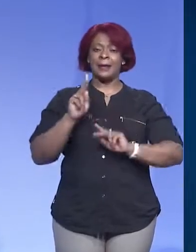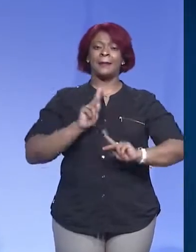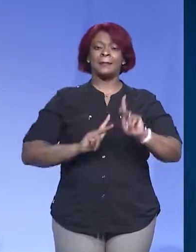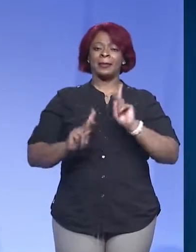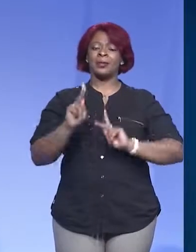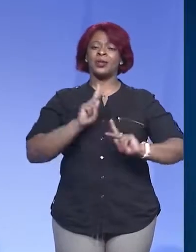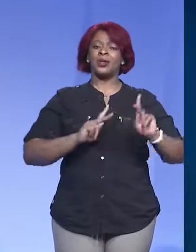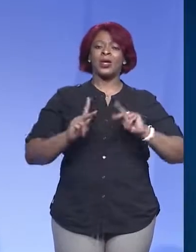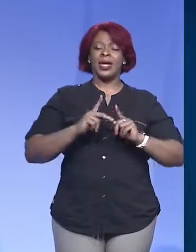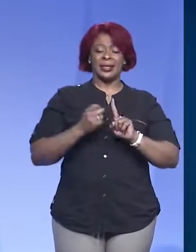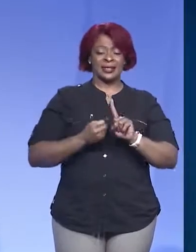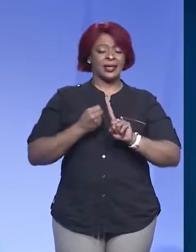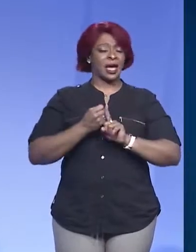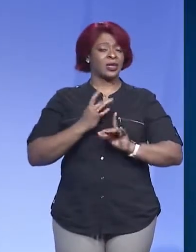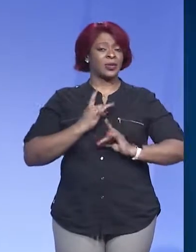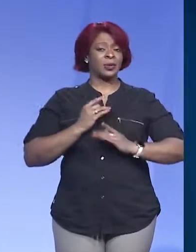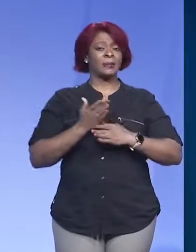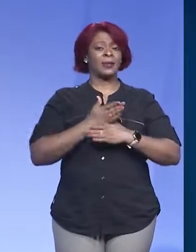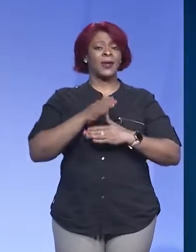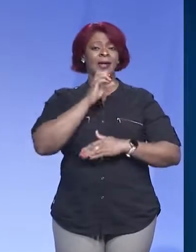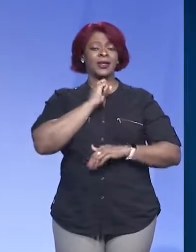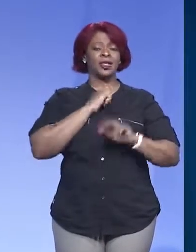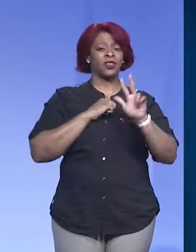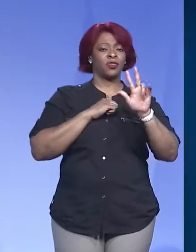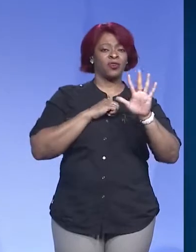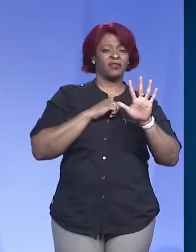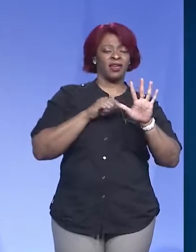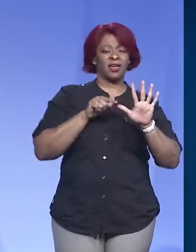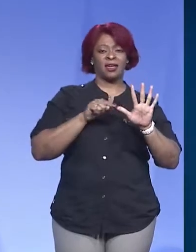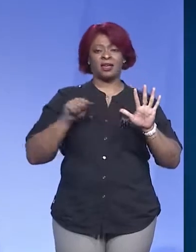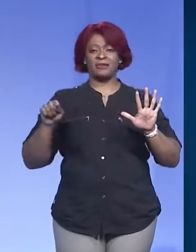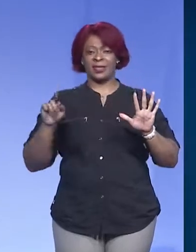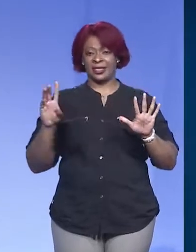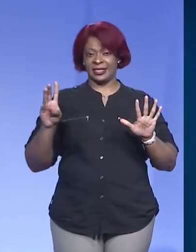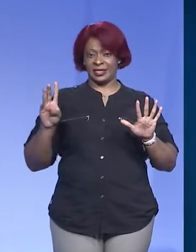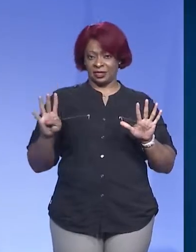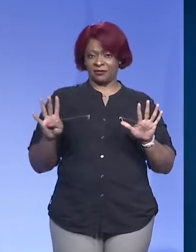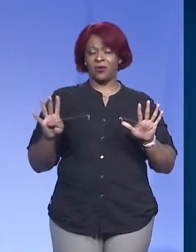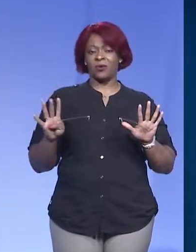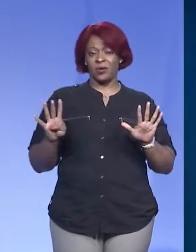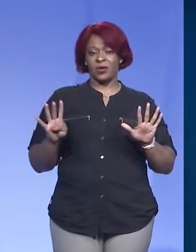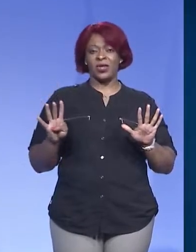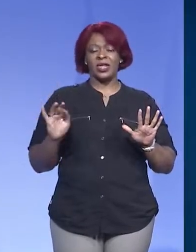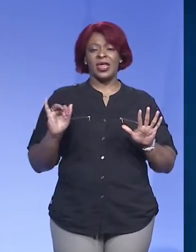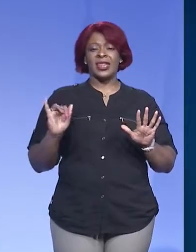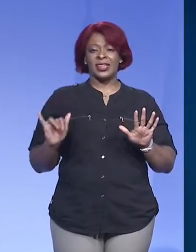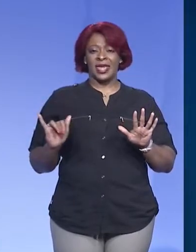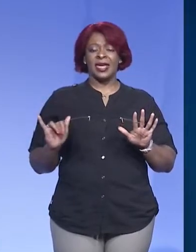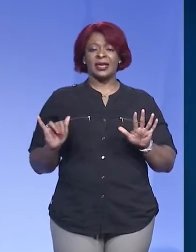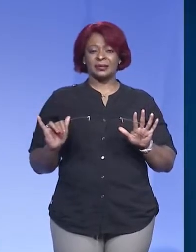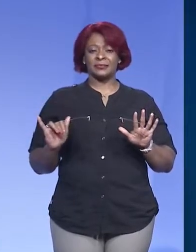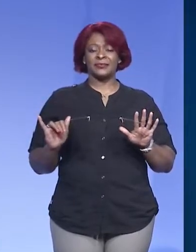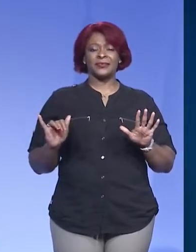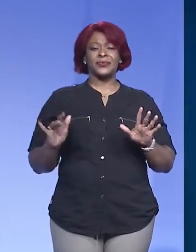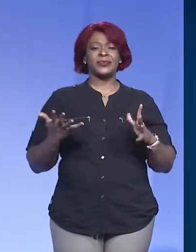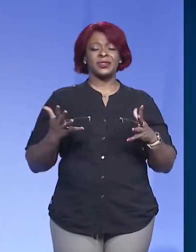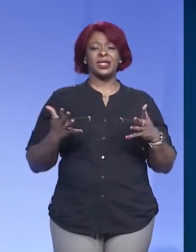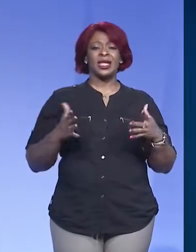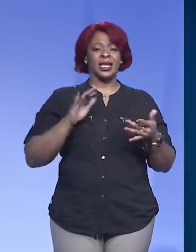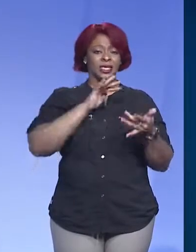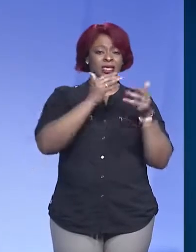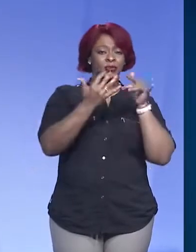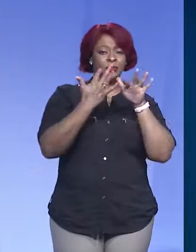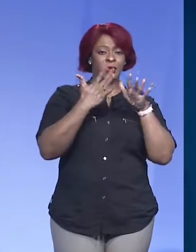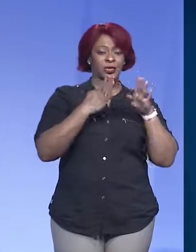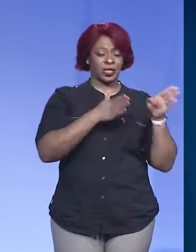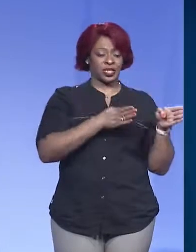people being diagnosed between the ages of 35 and 64. So those the distribution has